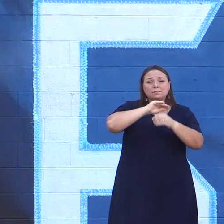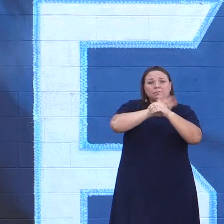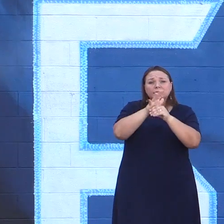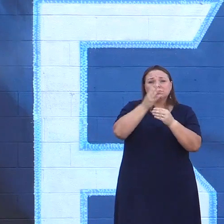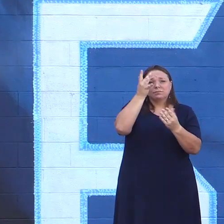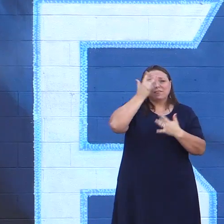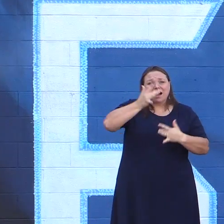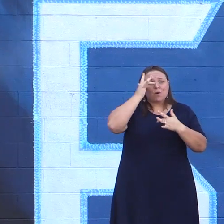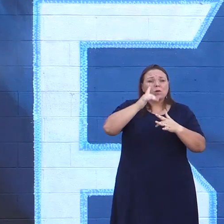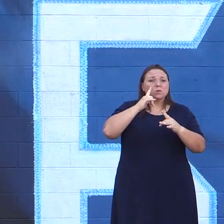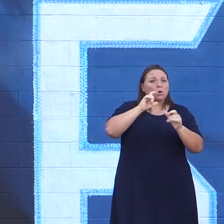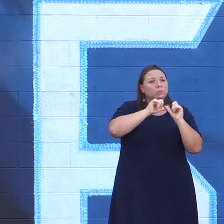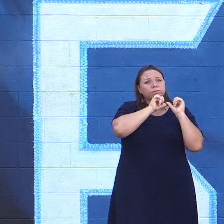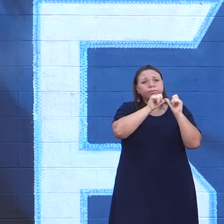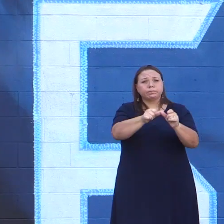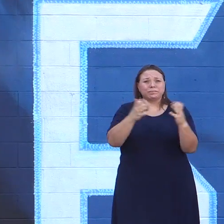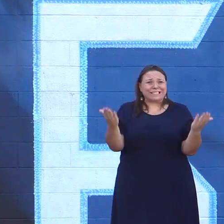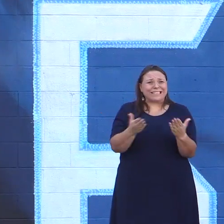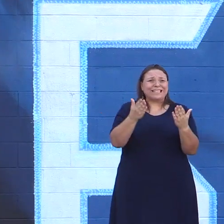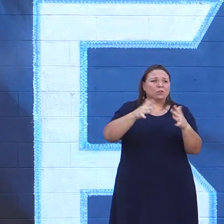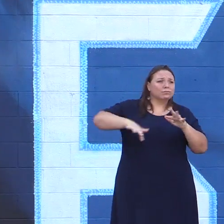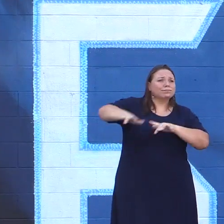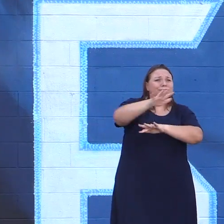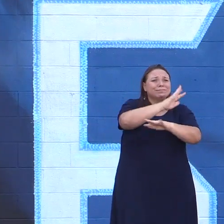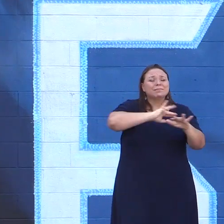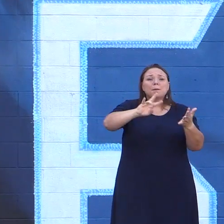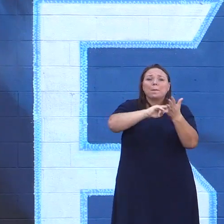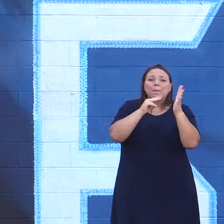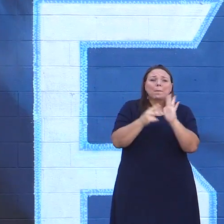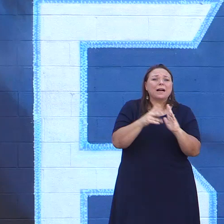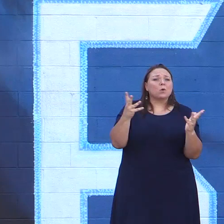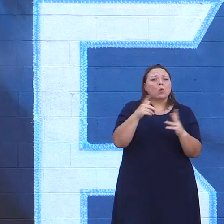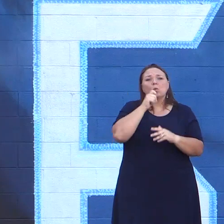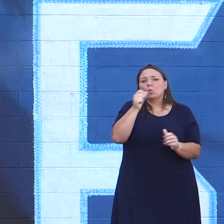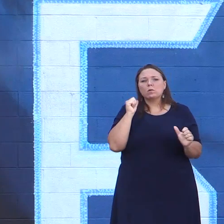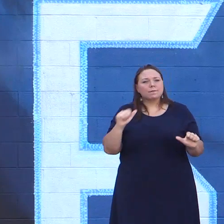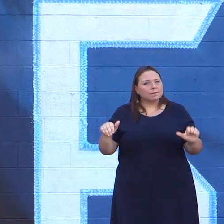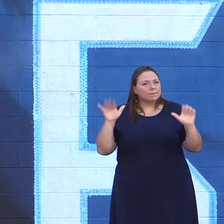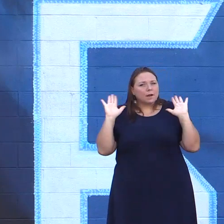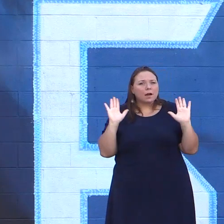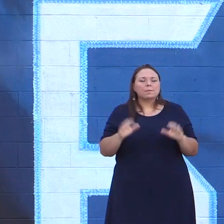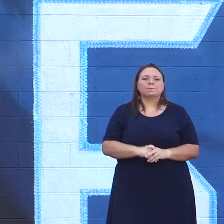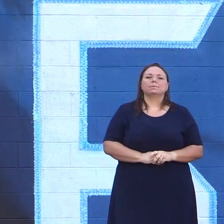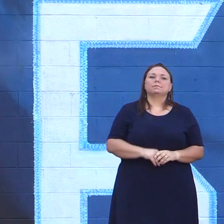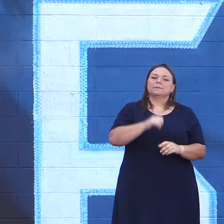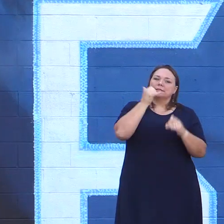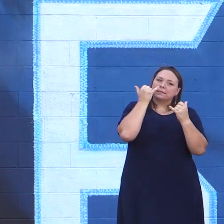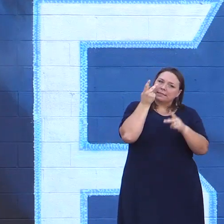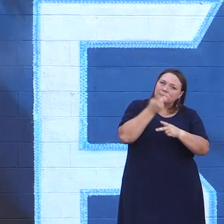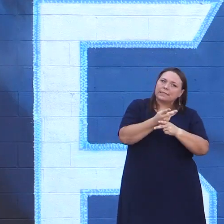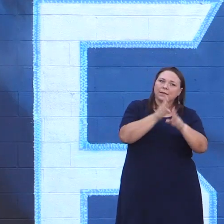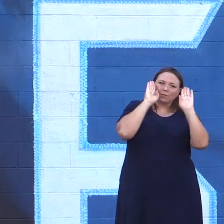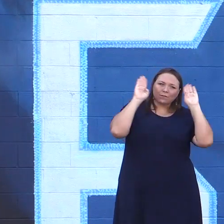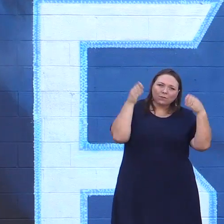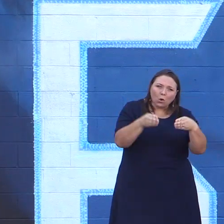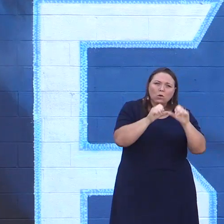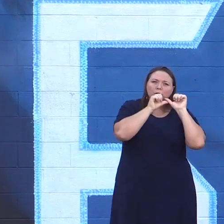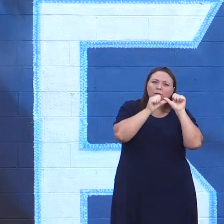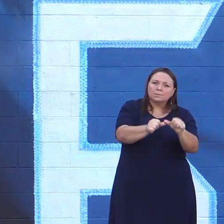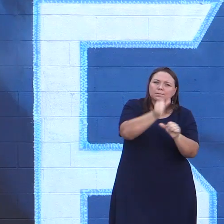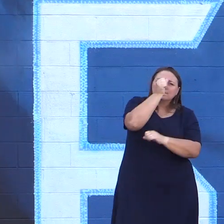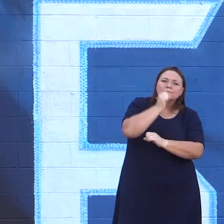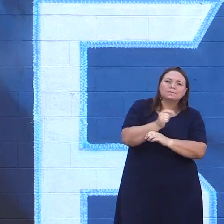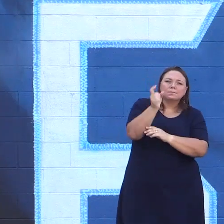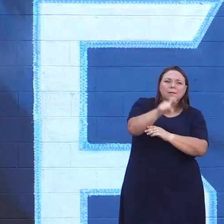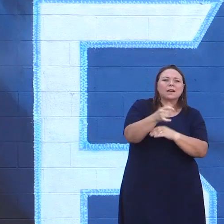will be with us for the foreseeable future. So Nashville, please don't give up. Please stay focused and stay the course.